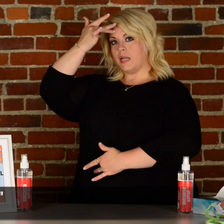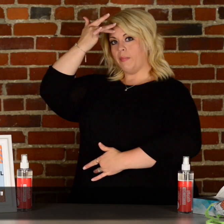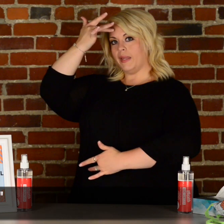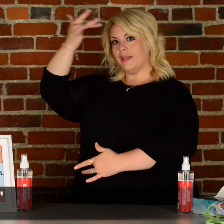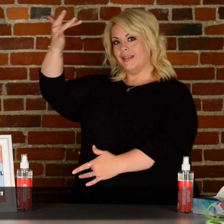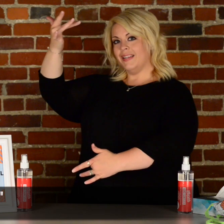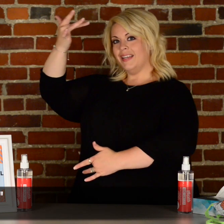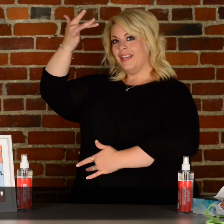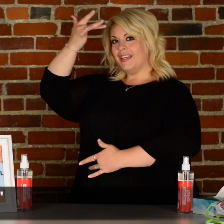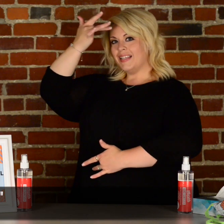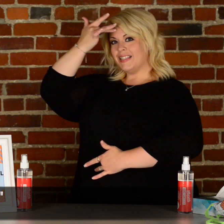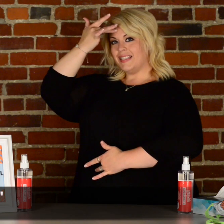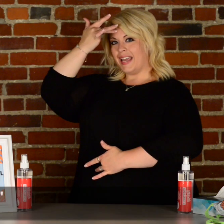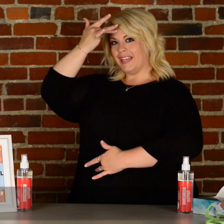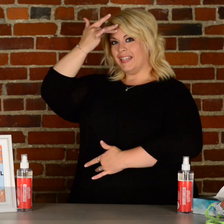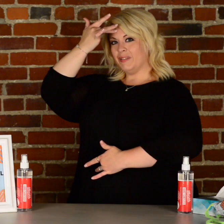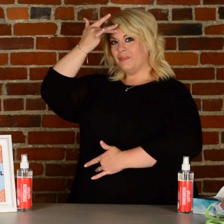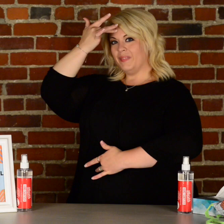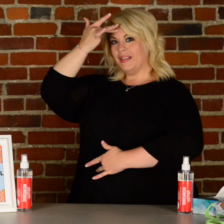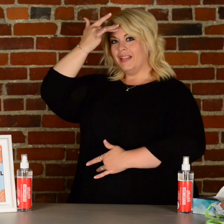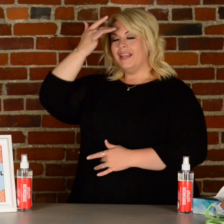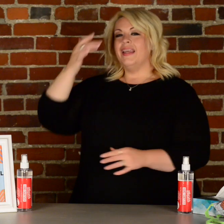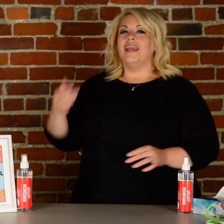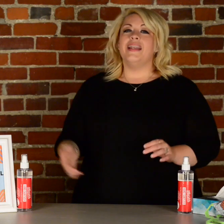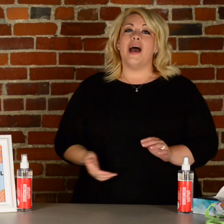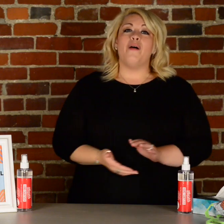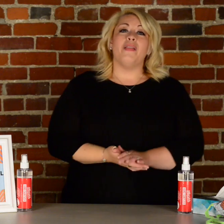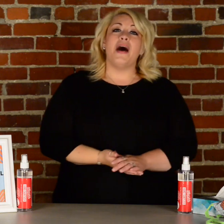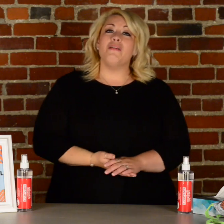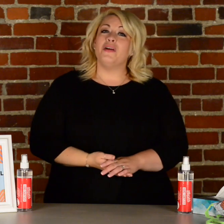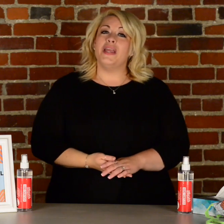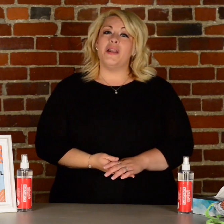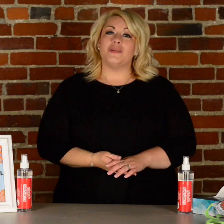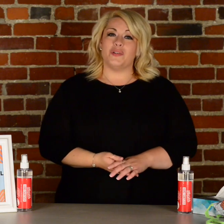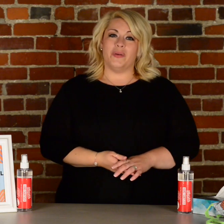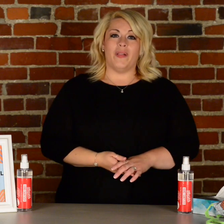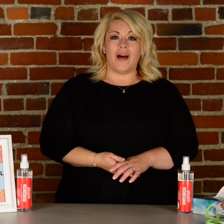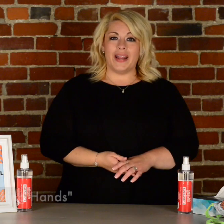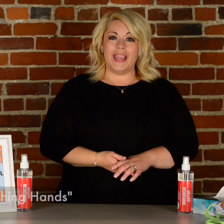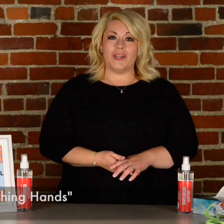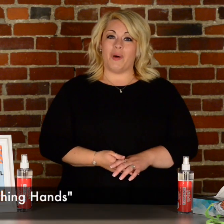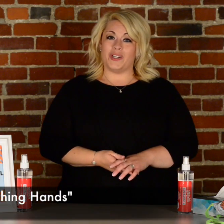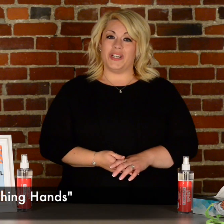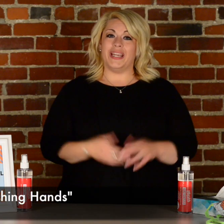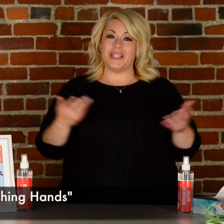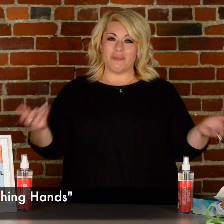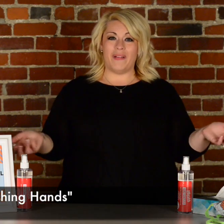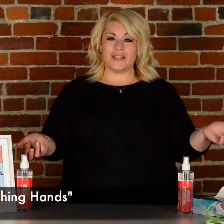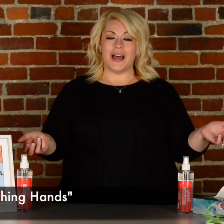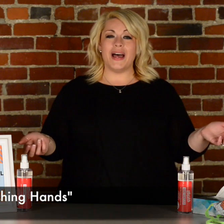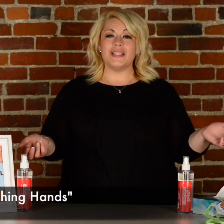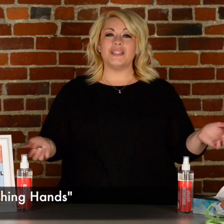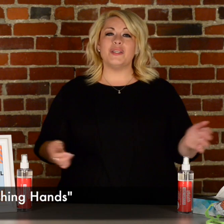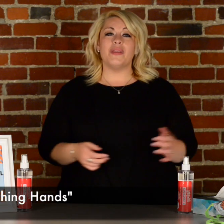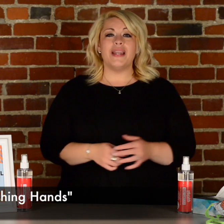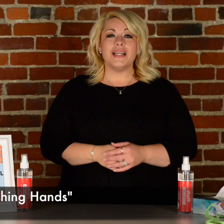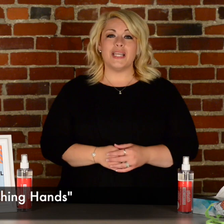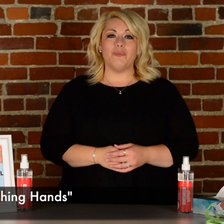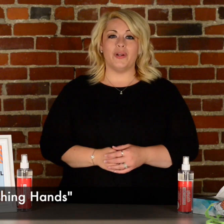stomach. Sick. Now a lot of our kiddos are doing a lot of hand washing as well as us. So the next sign we're going to